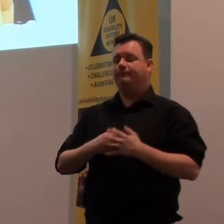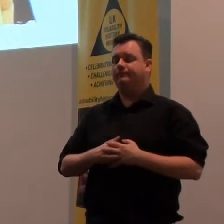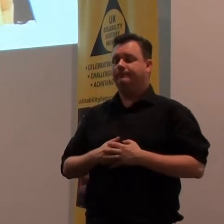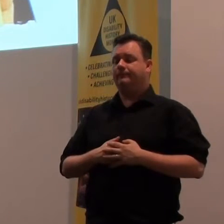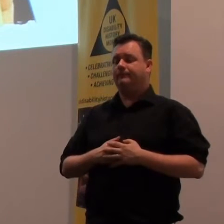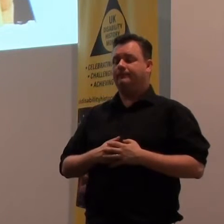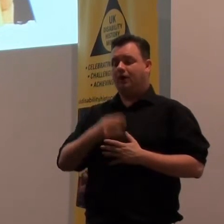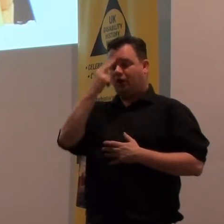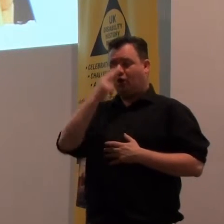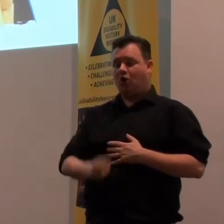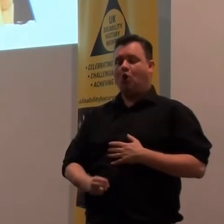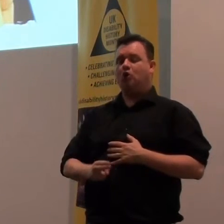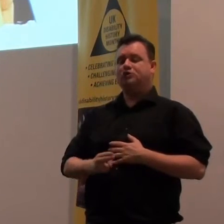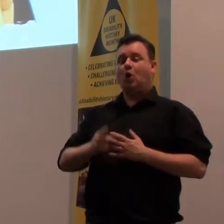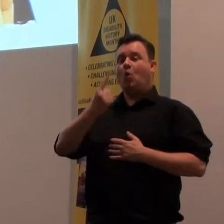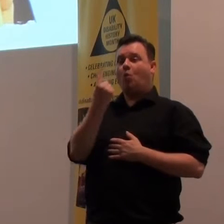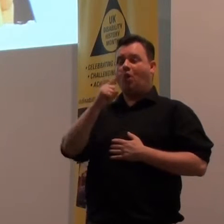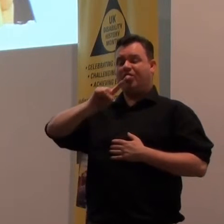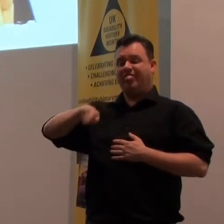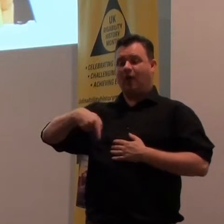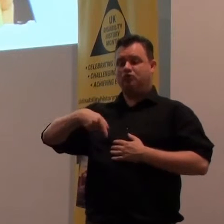It is called A Thousand Buttonholes.